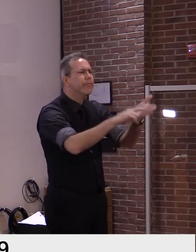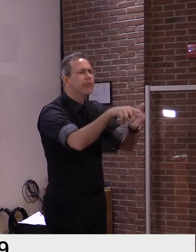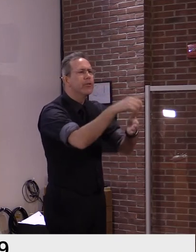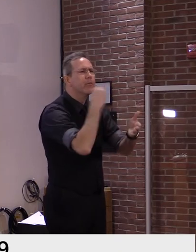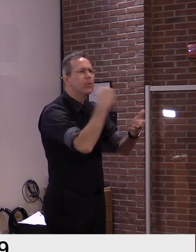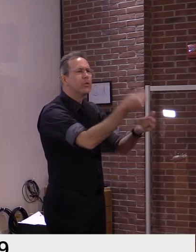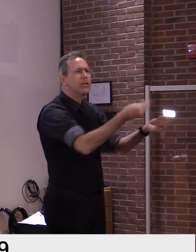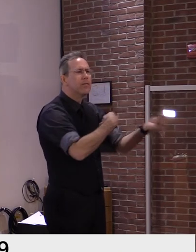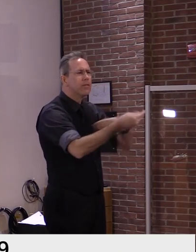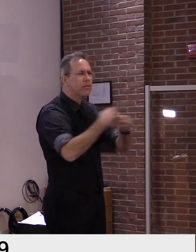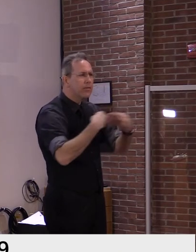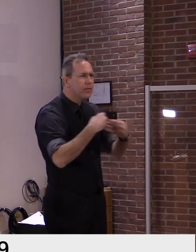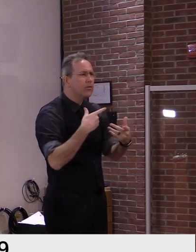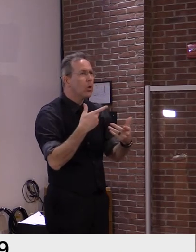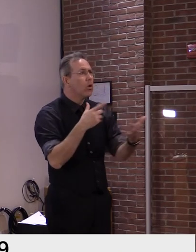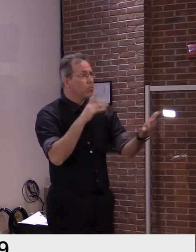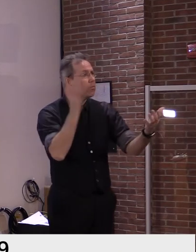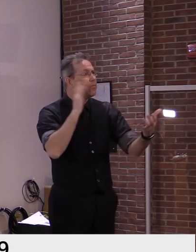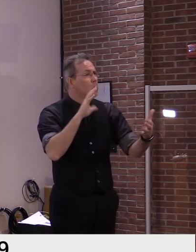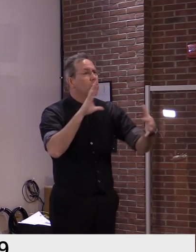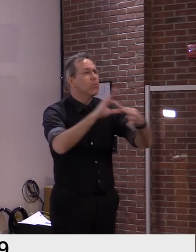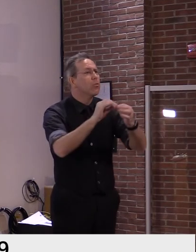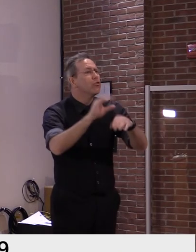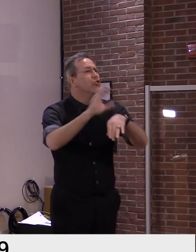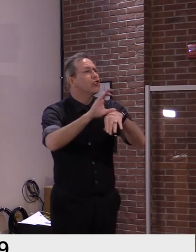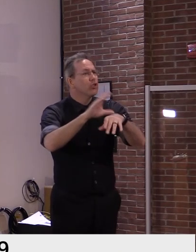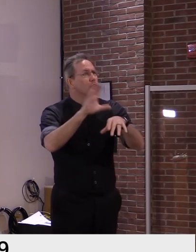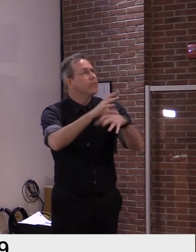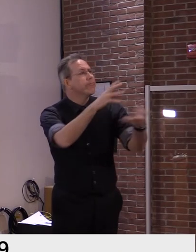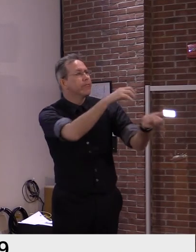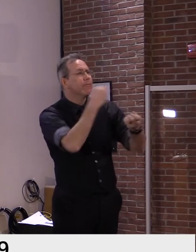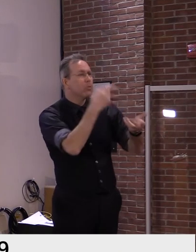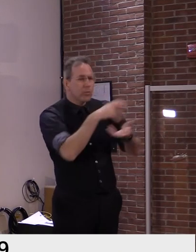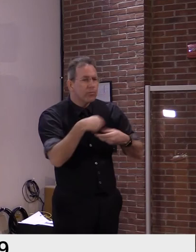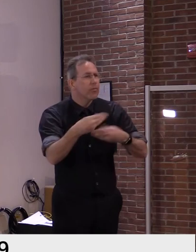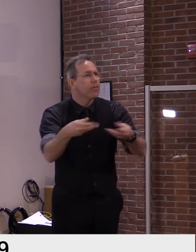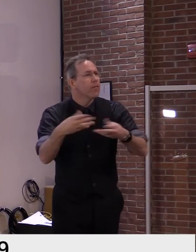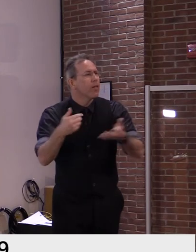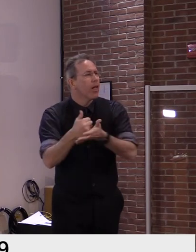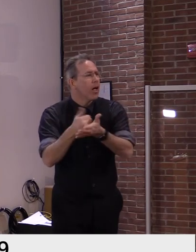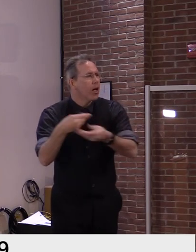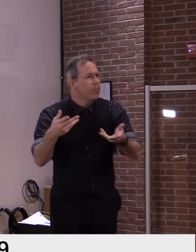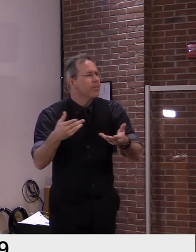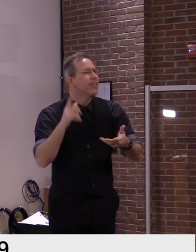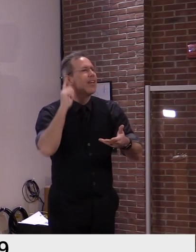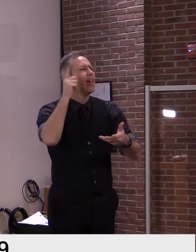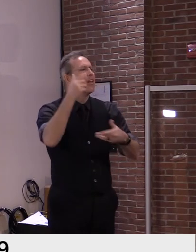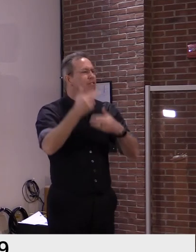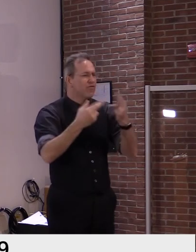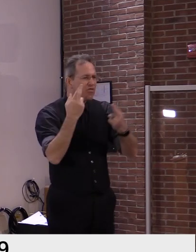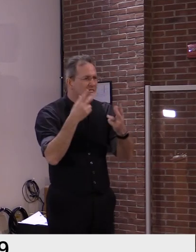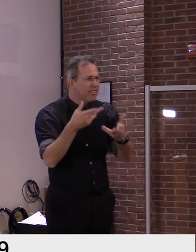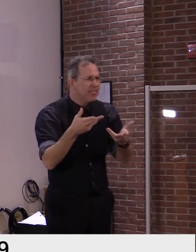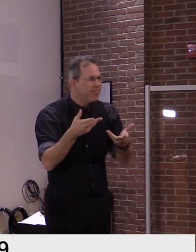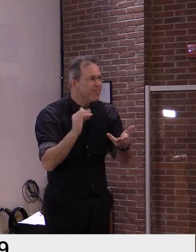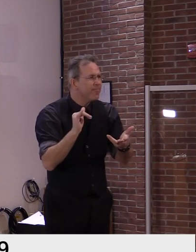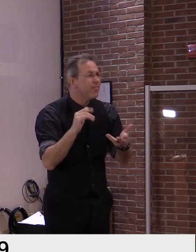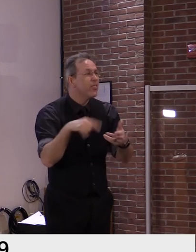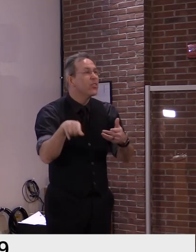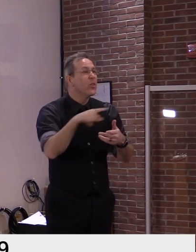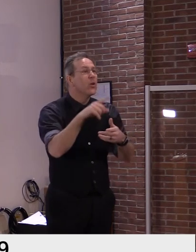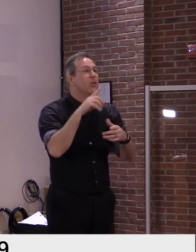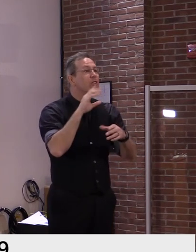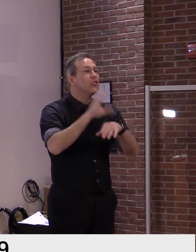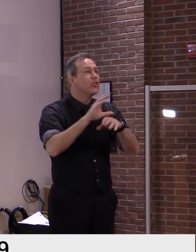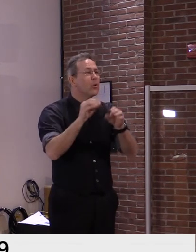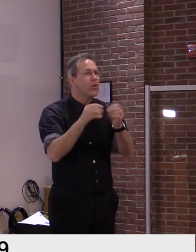help distribute that, but from what I heard, those organizations were overwhelmed. And what we did is we